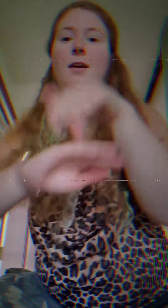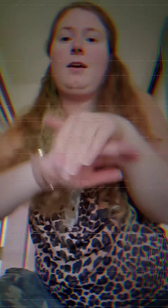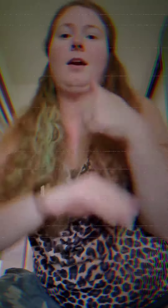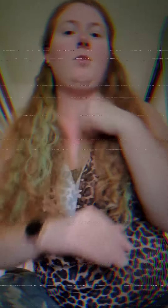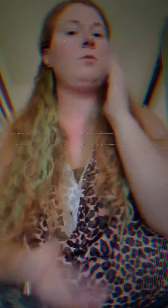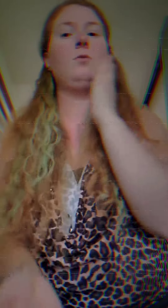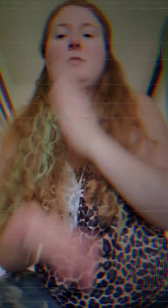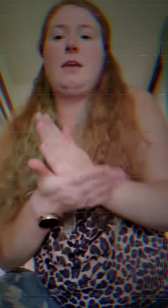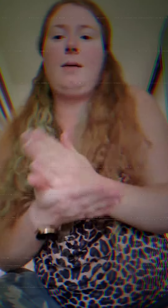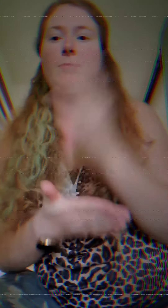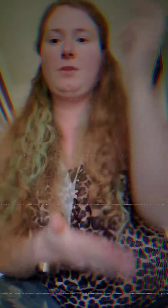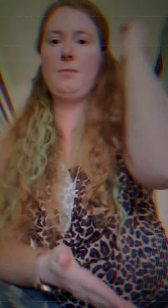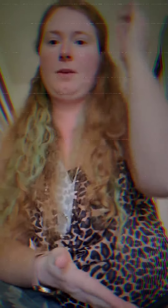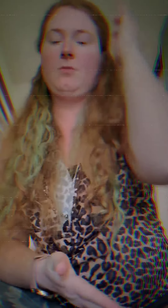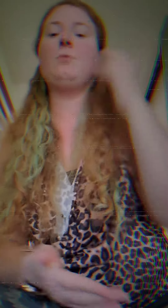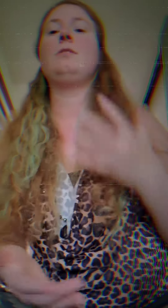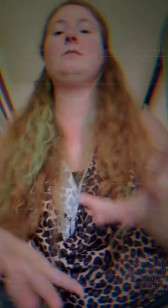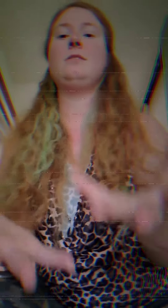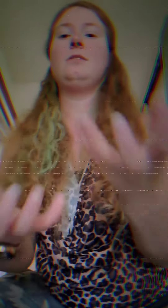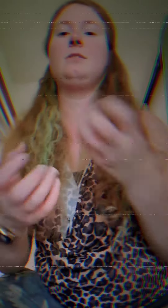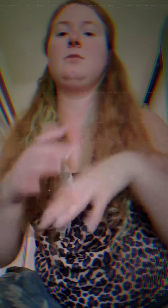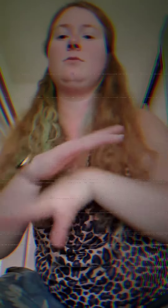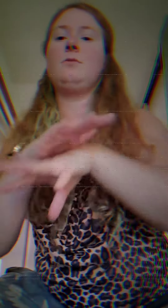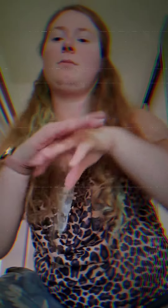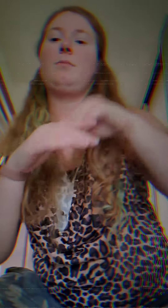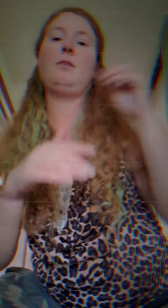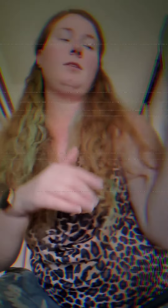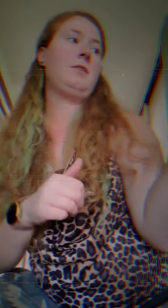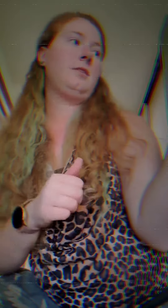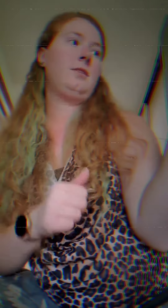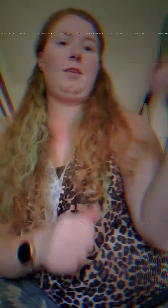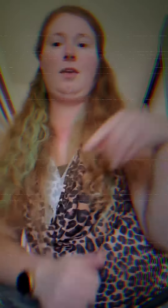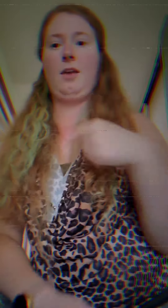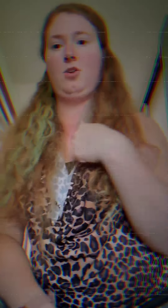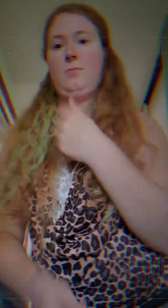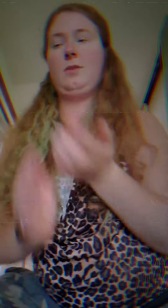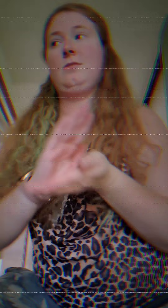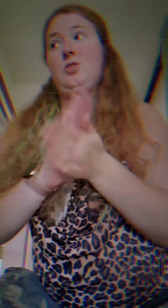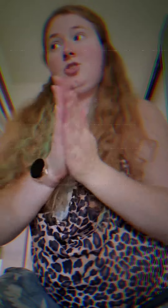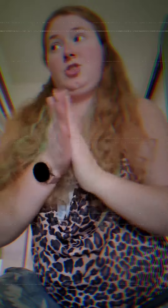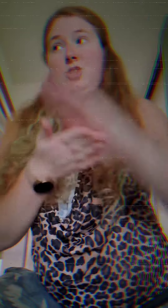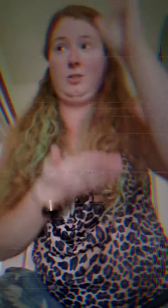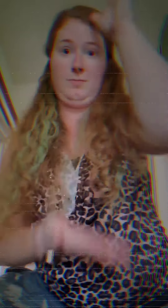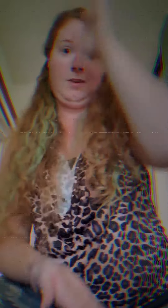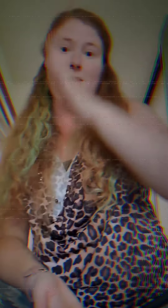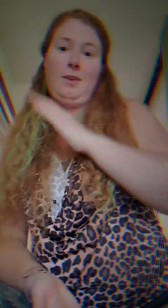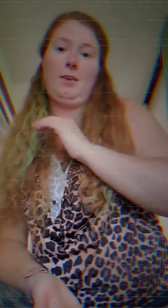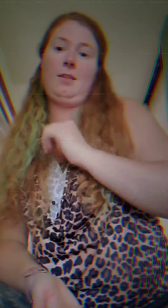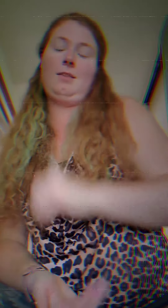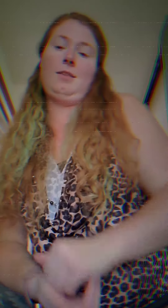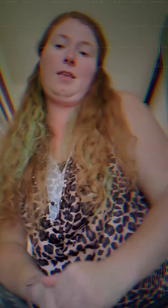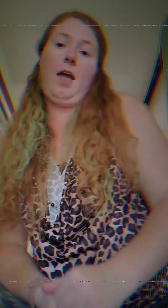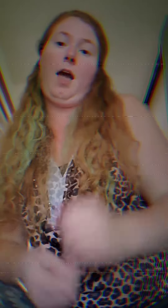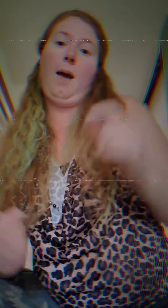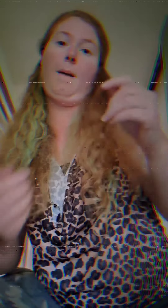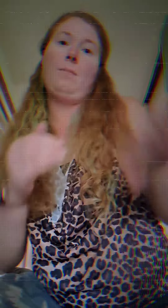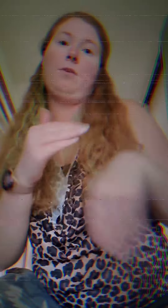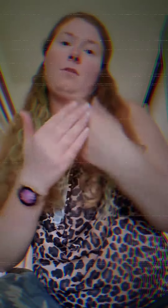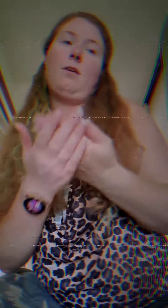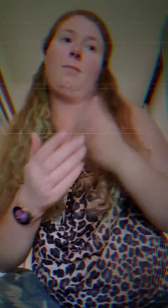won't quit thinking I'm gonna steal you from him. I could be such a gentleman. Plus all my clothes